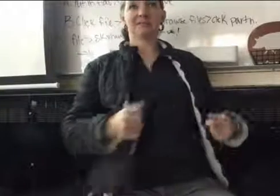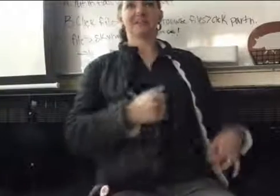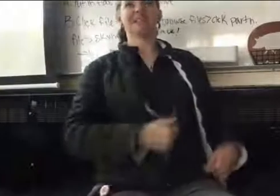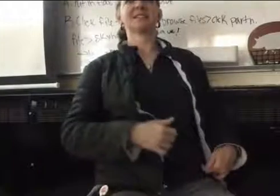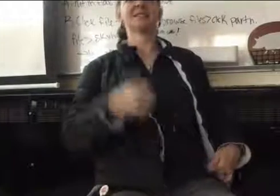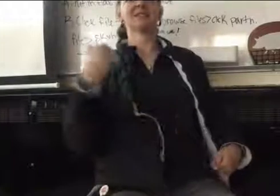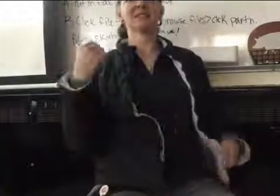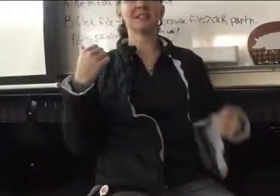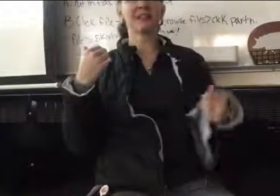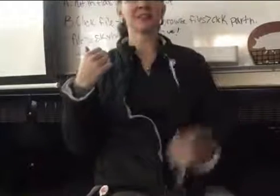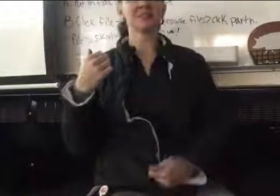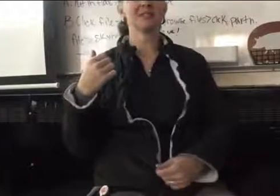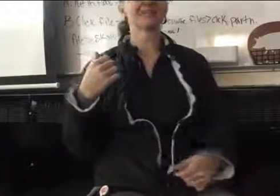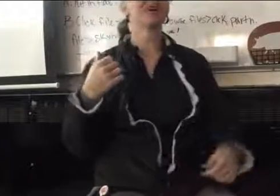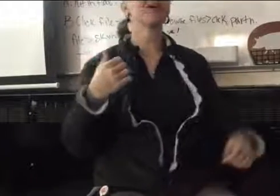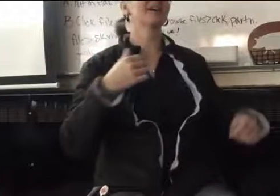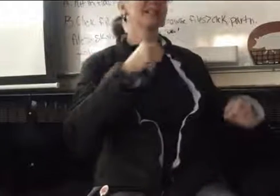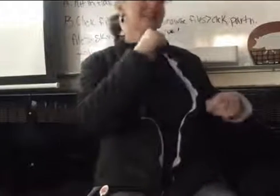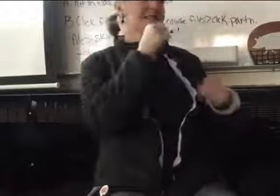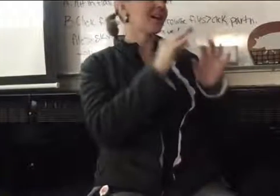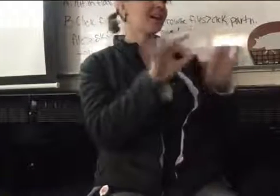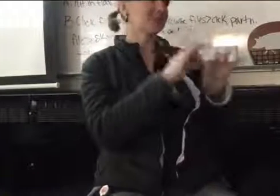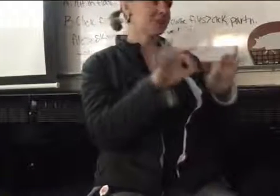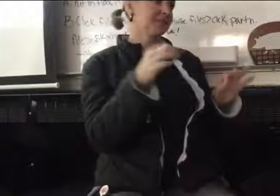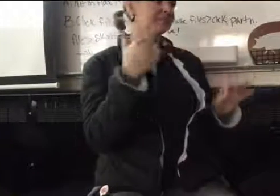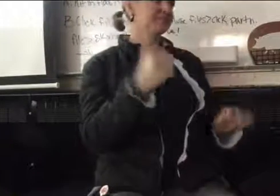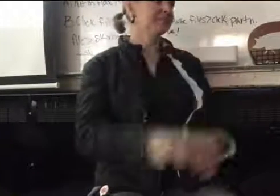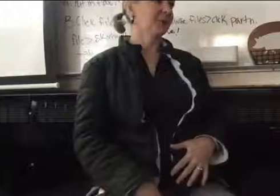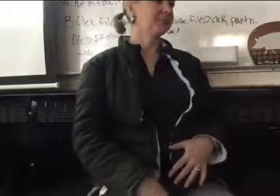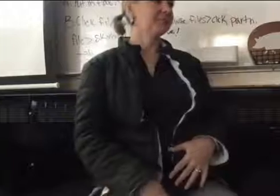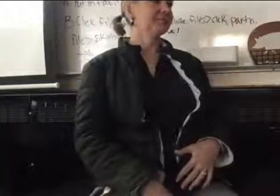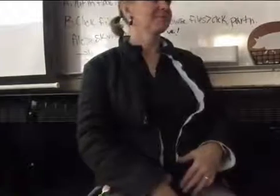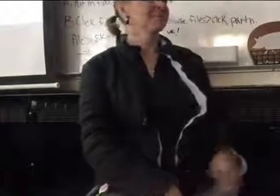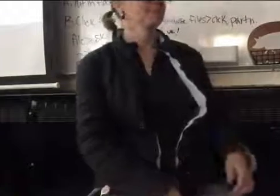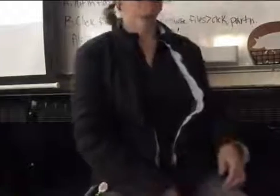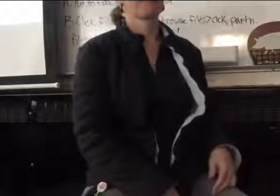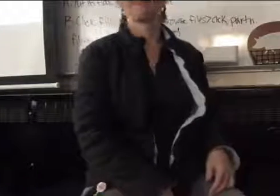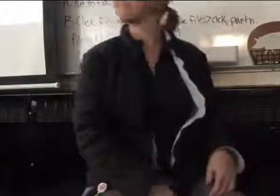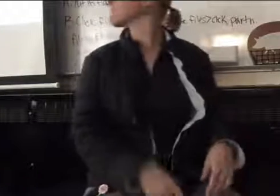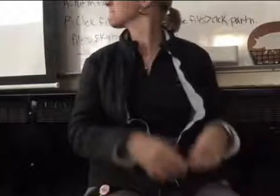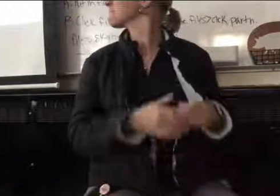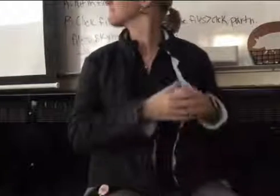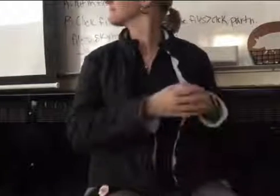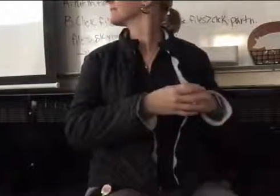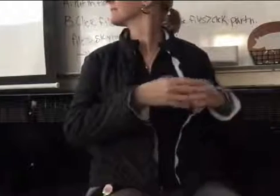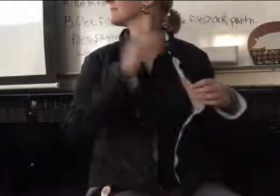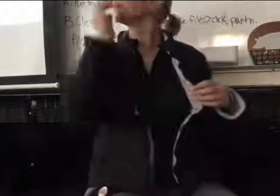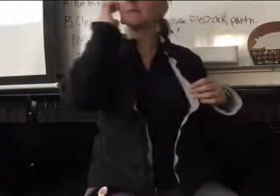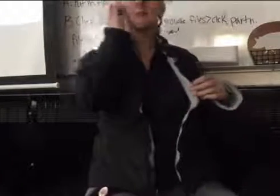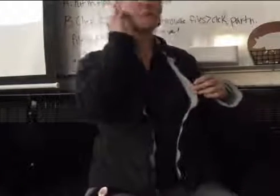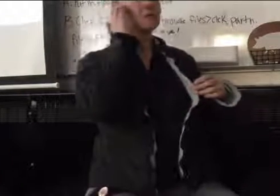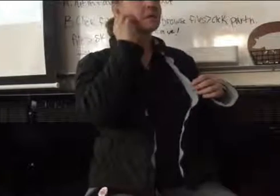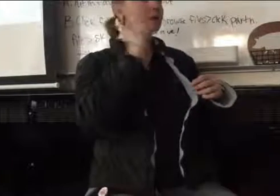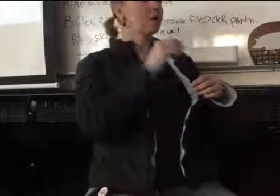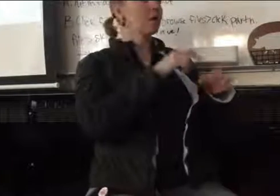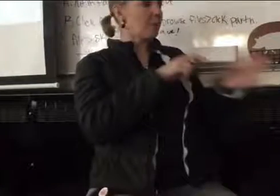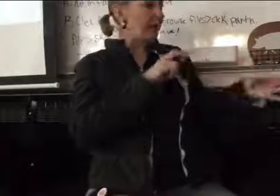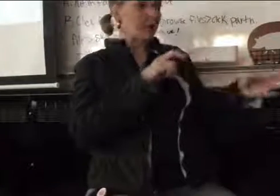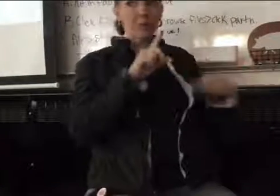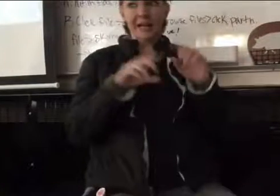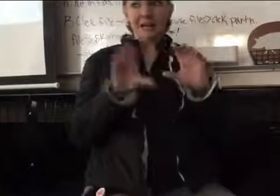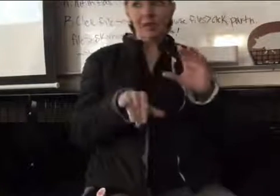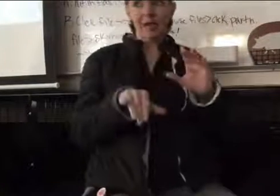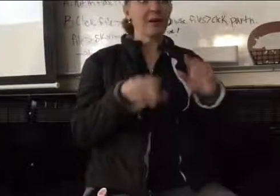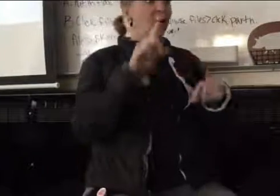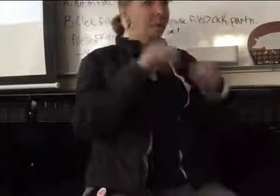good? Okay. Is this one that's not captured? Yeah, this is the only one that's not captioned. Sir, we ought to pull out. No, we can't do that. We can't hold